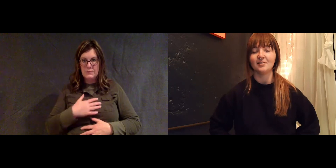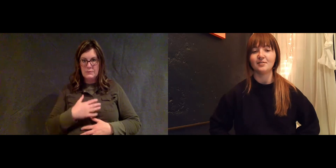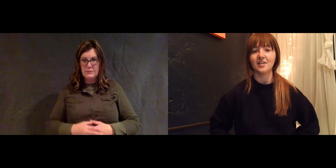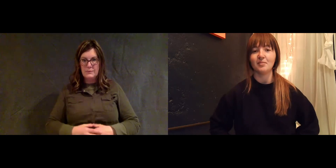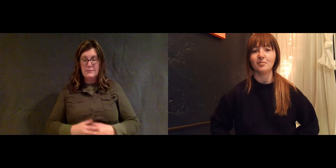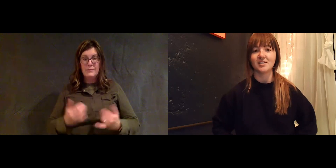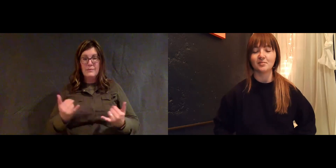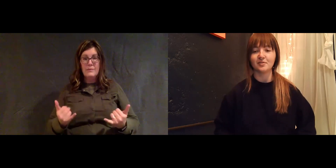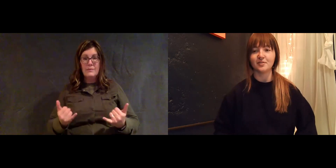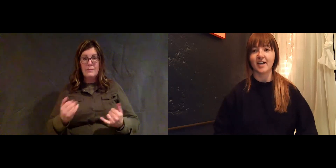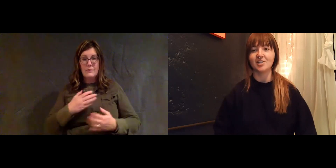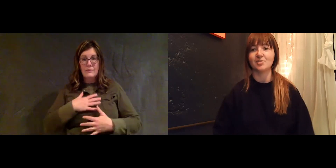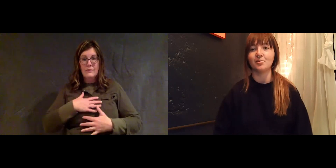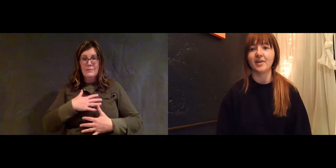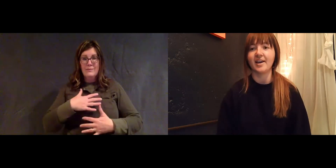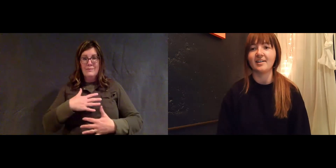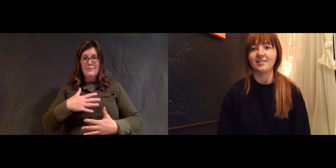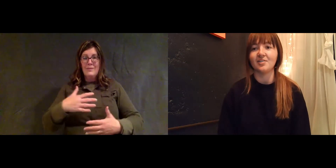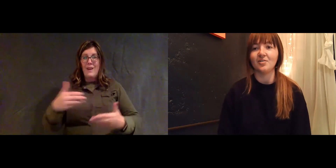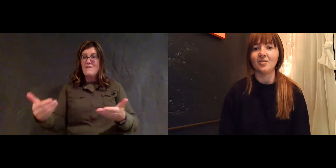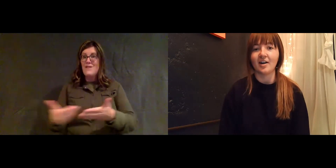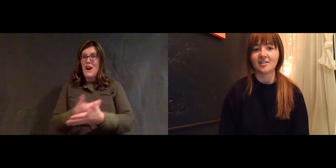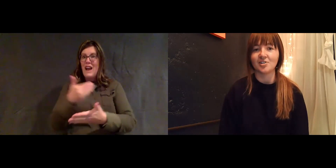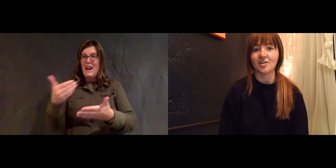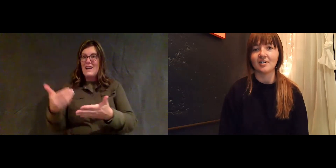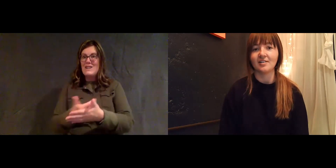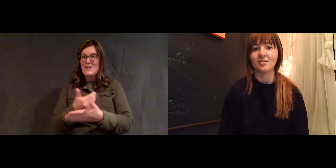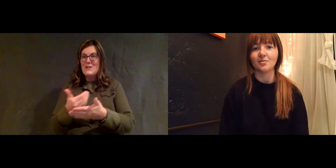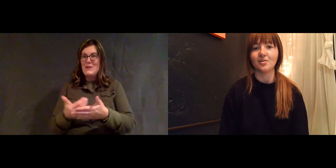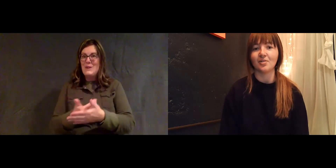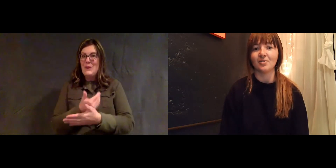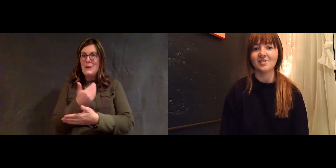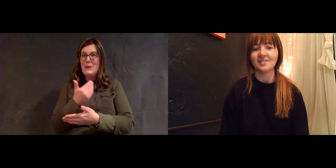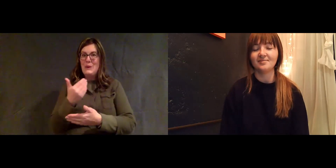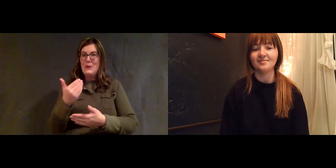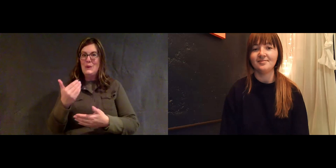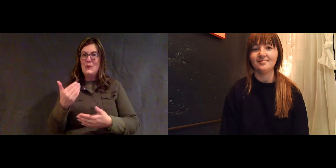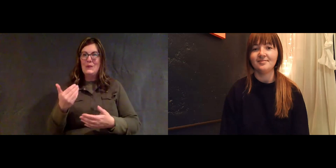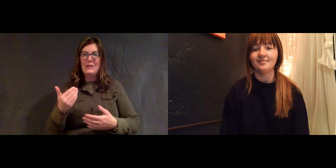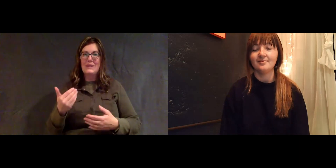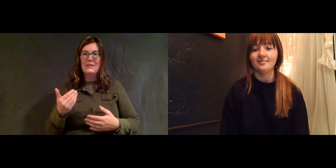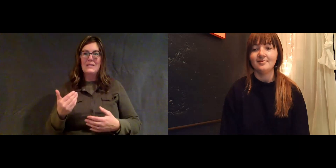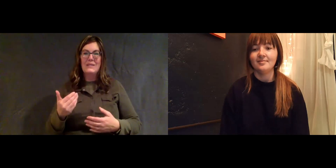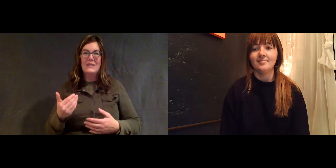And then fill up with some fresh, brand new oxygen through your nose.